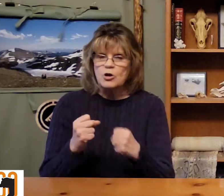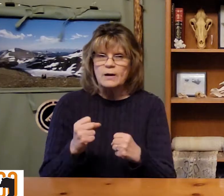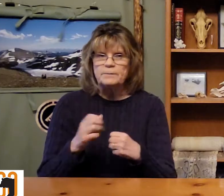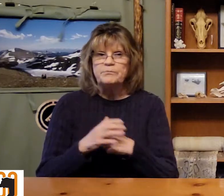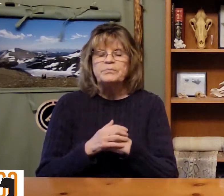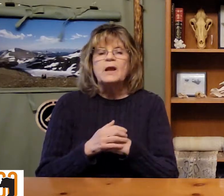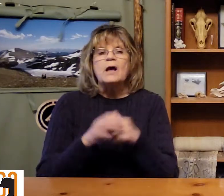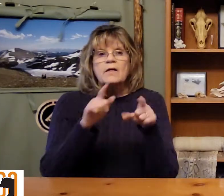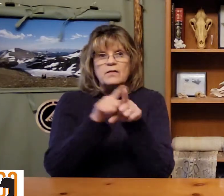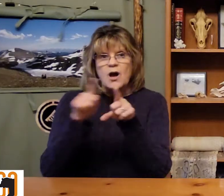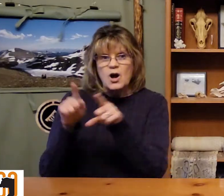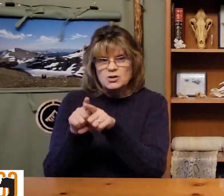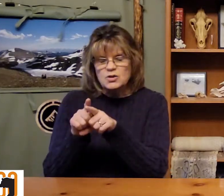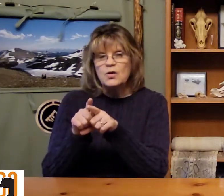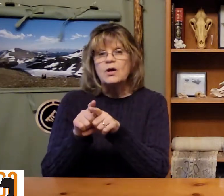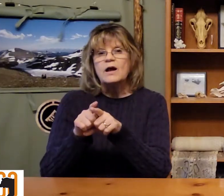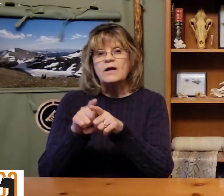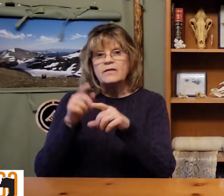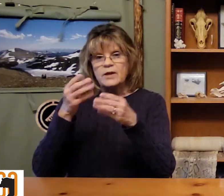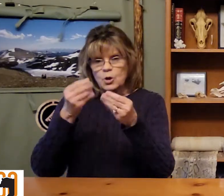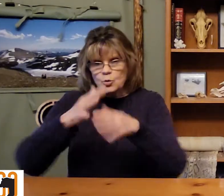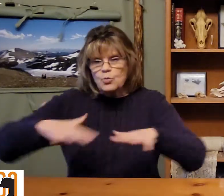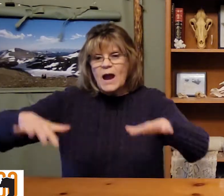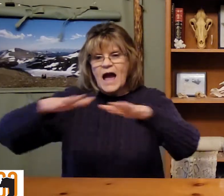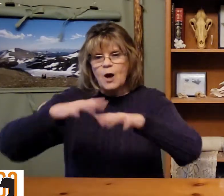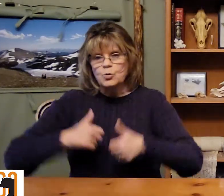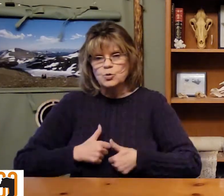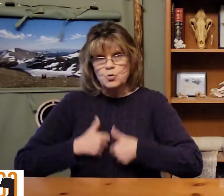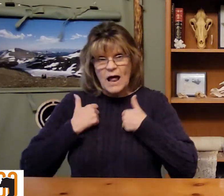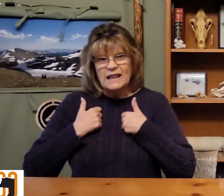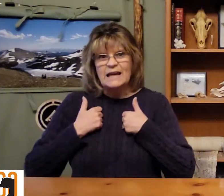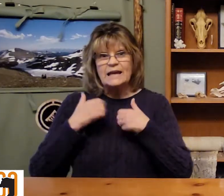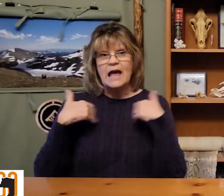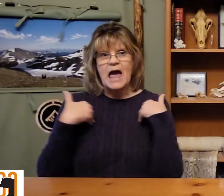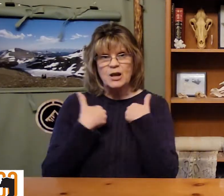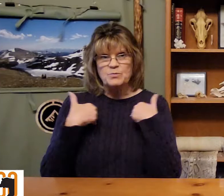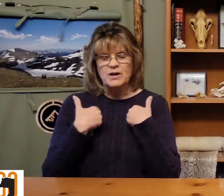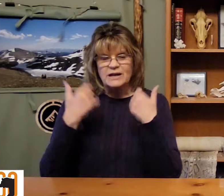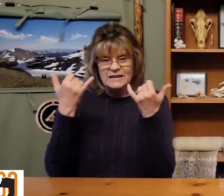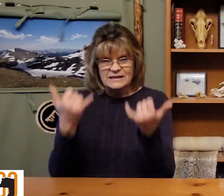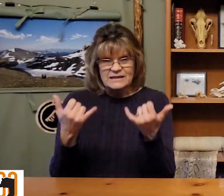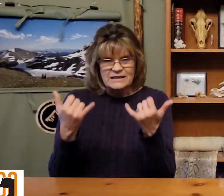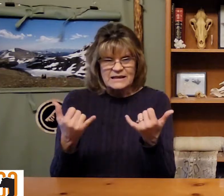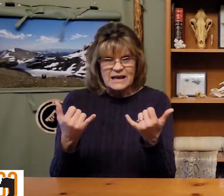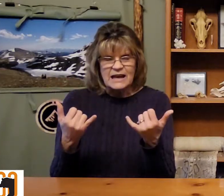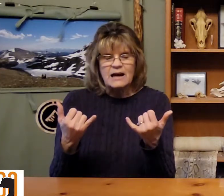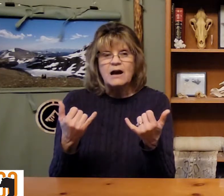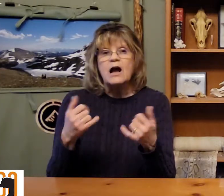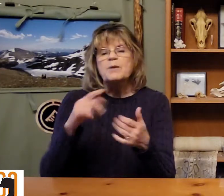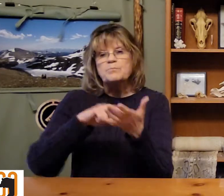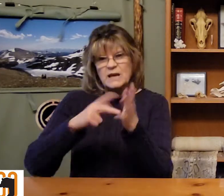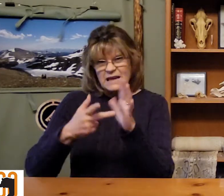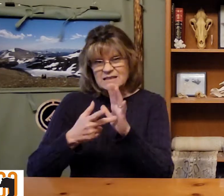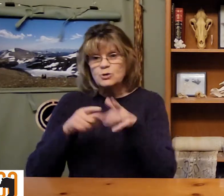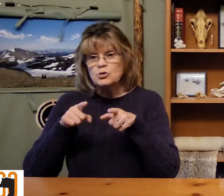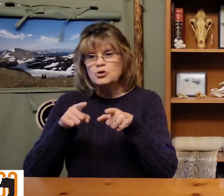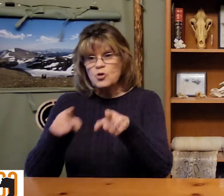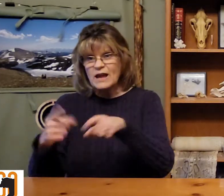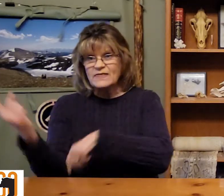They also are ground-dwelling animals, and they are diurnal, or they come out during the